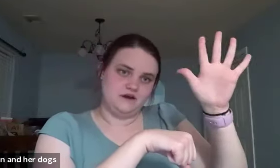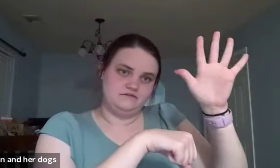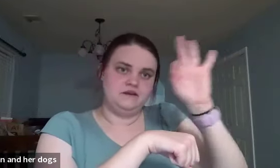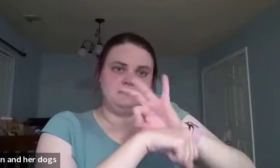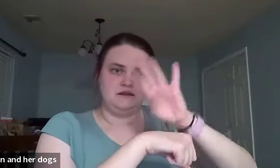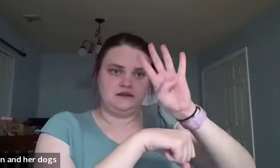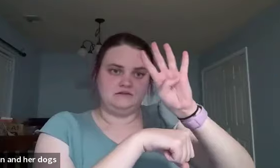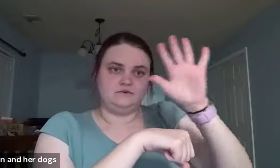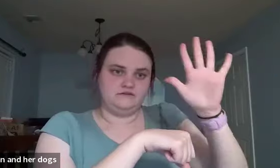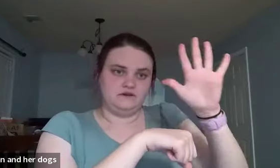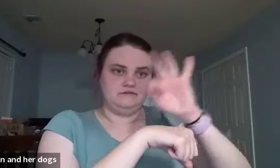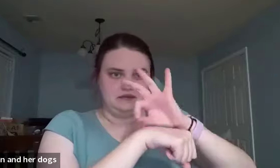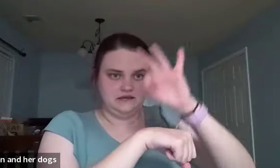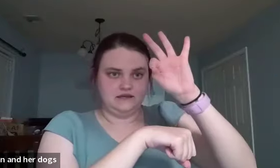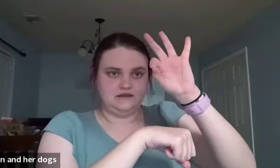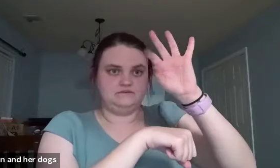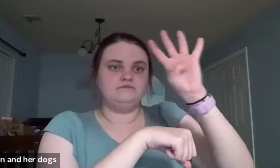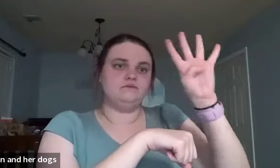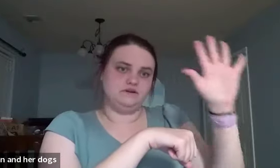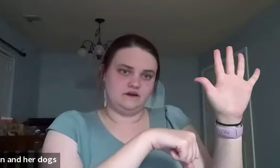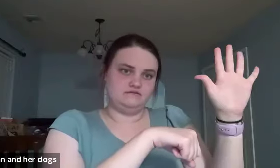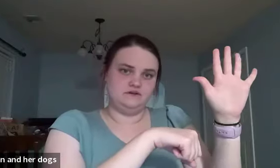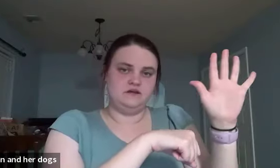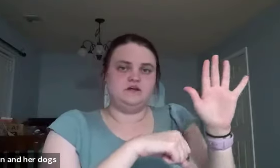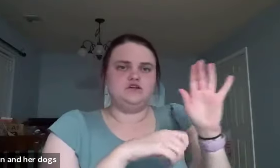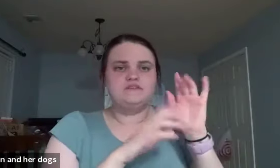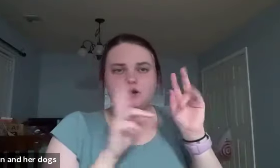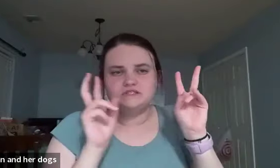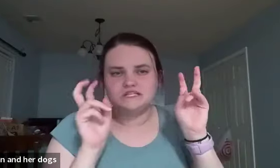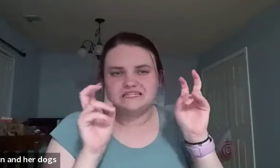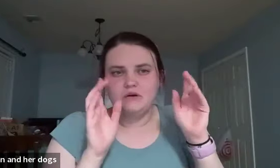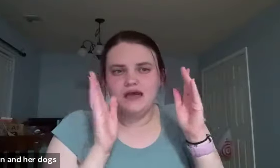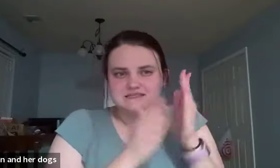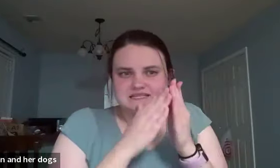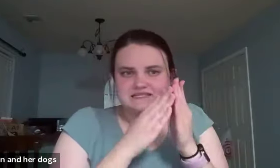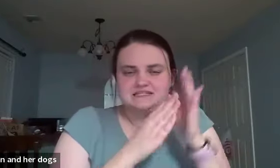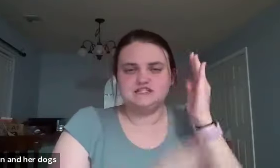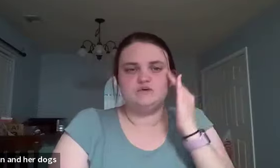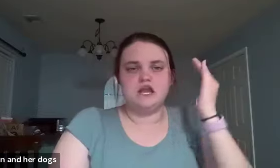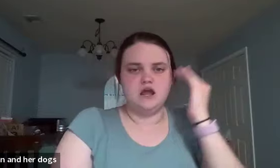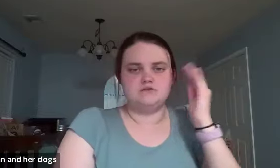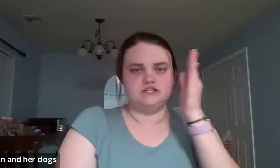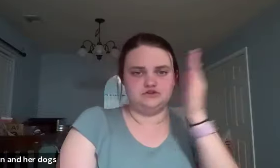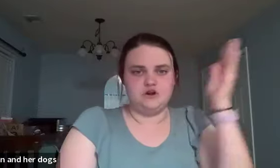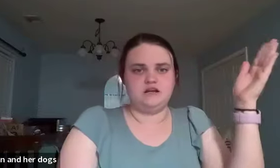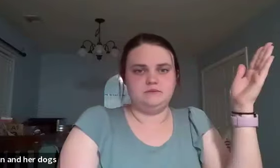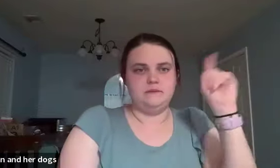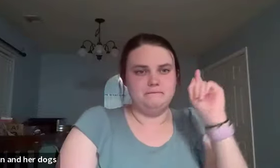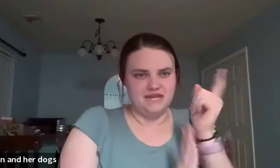9:45, 9:45, 9:45. You have that almost like slow hesitancy so it knows that you're talking about the